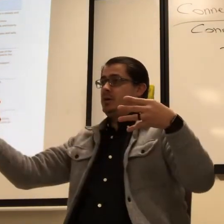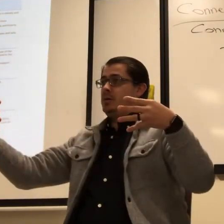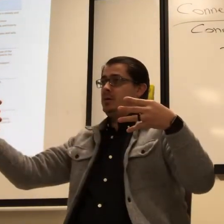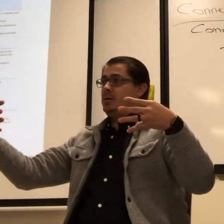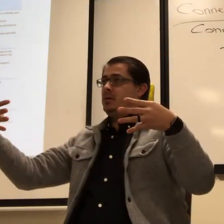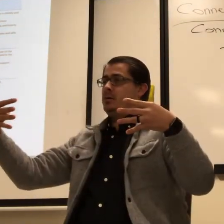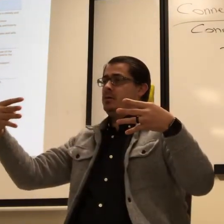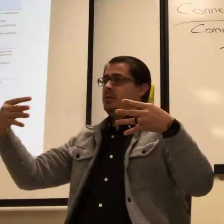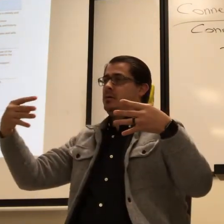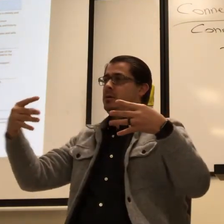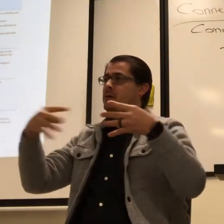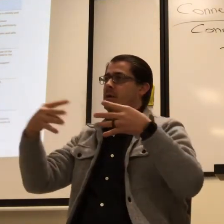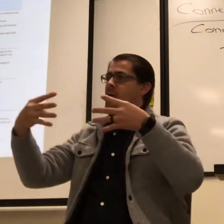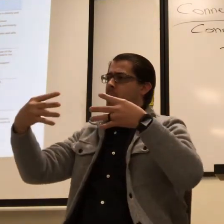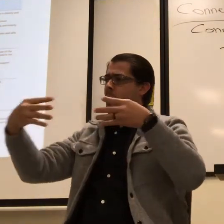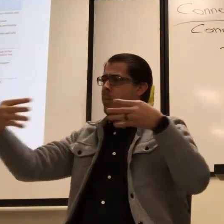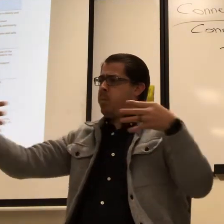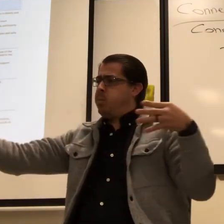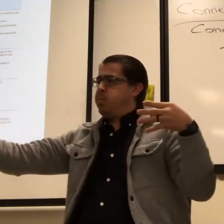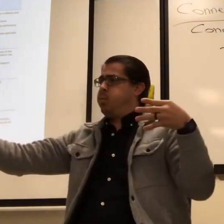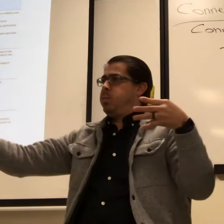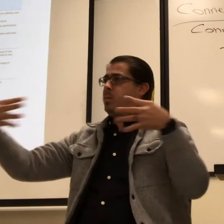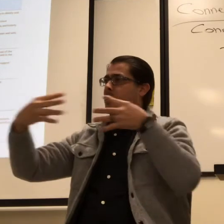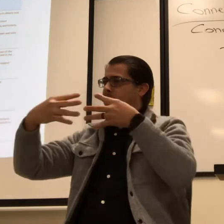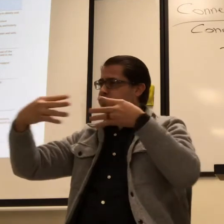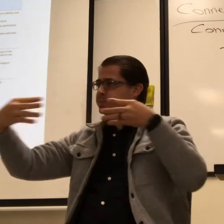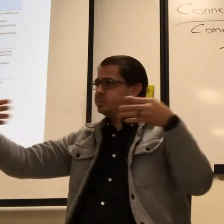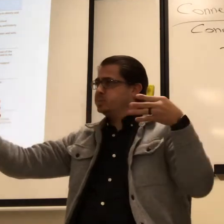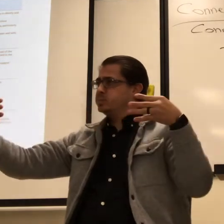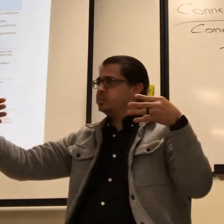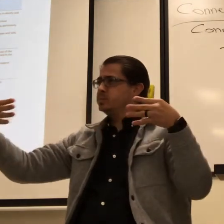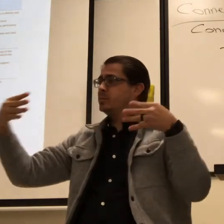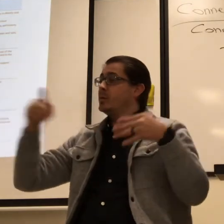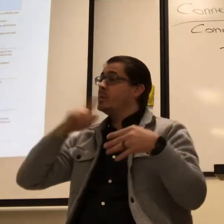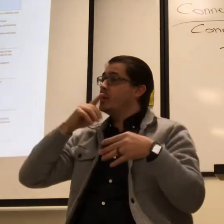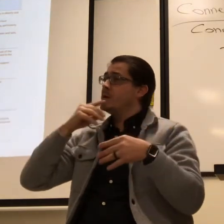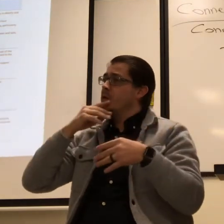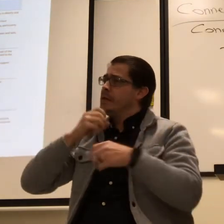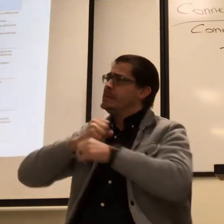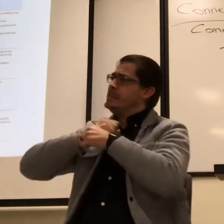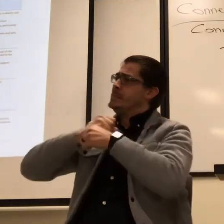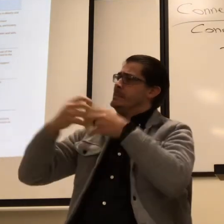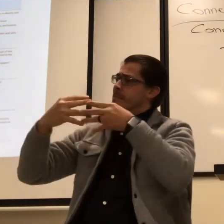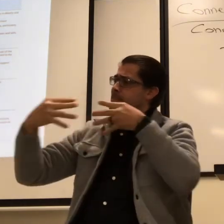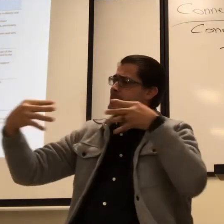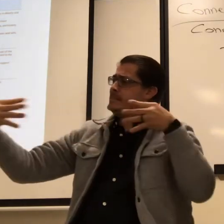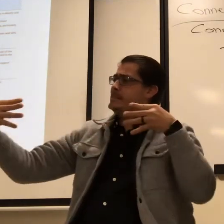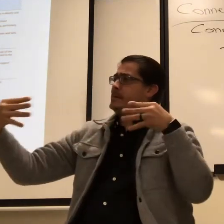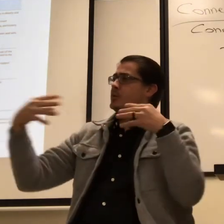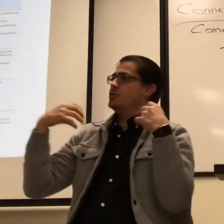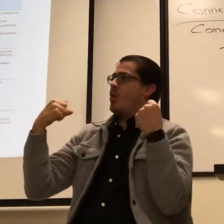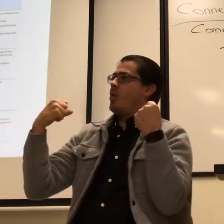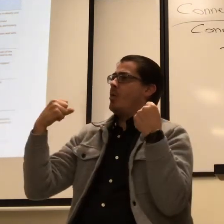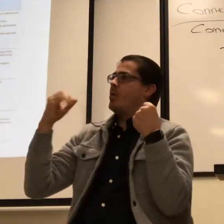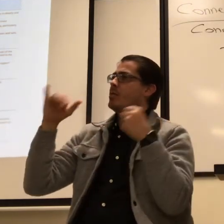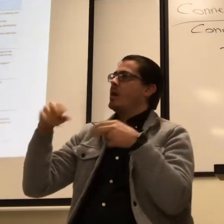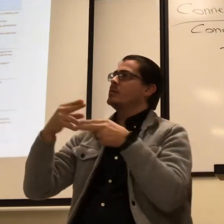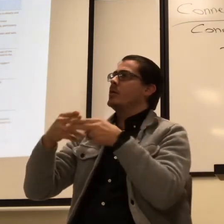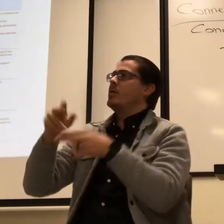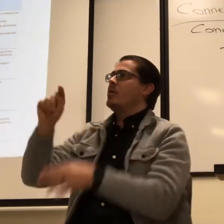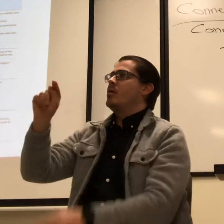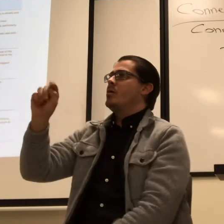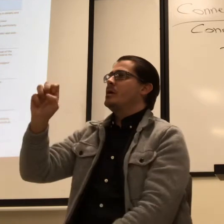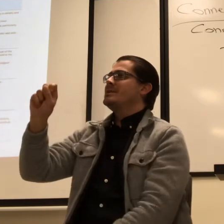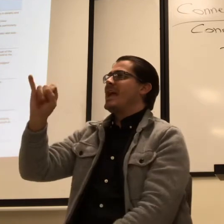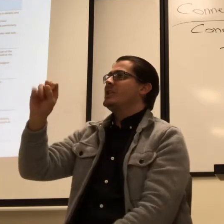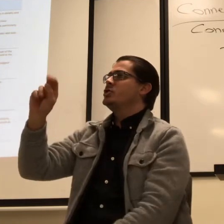and you pull in that same orientation, you're very good at resisting that pulling force. They call it tension.